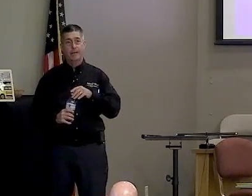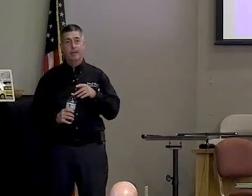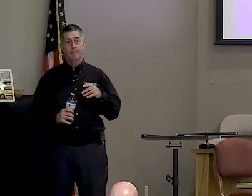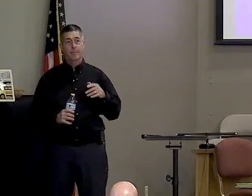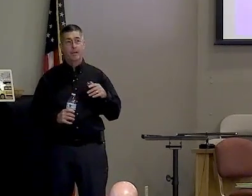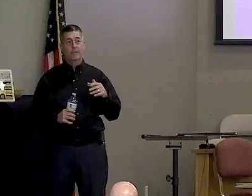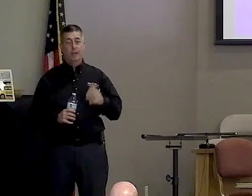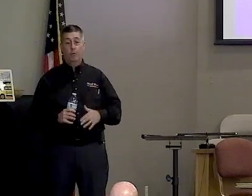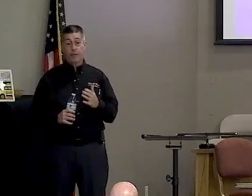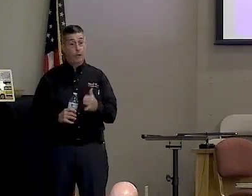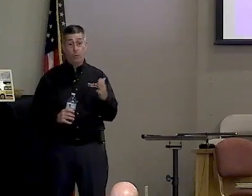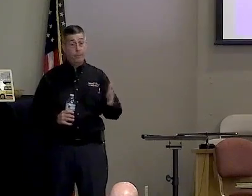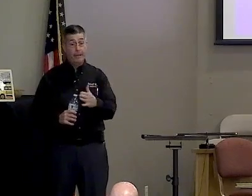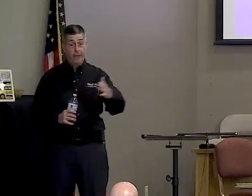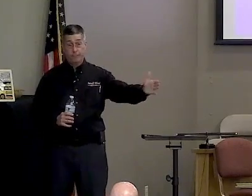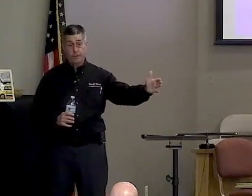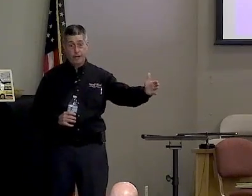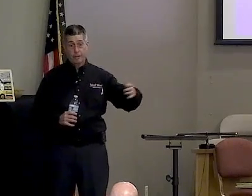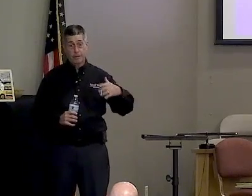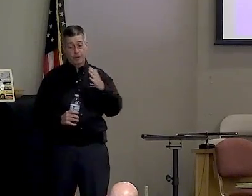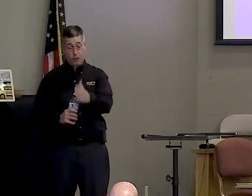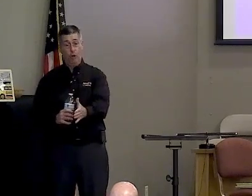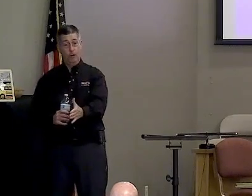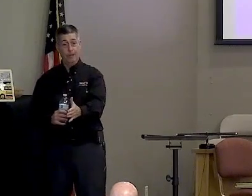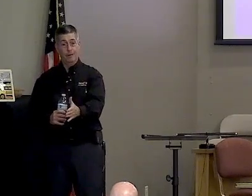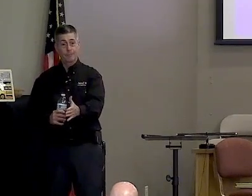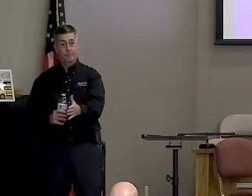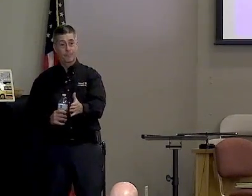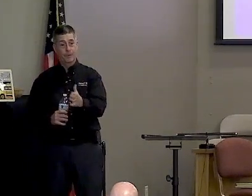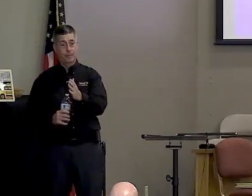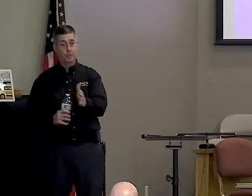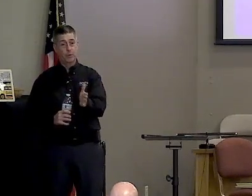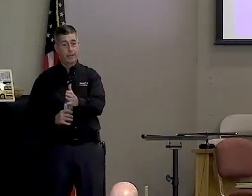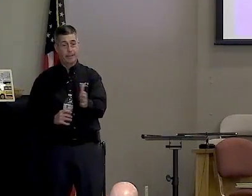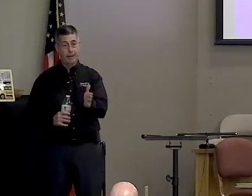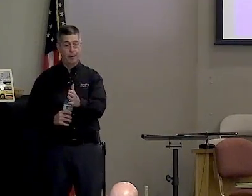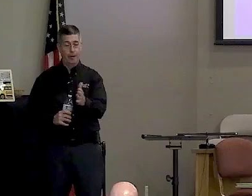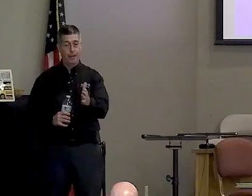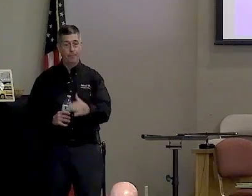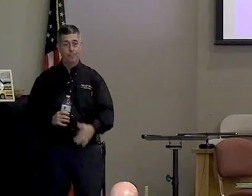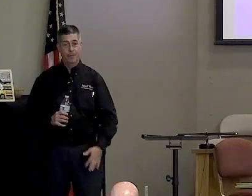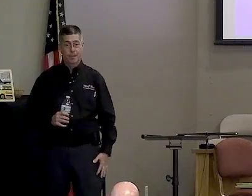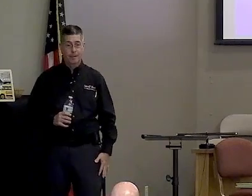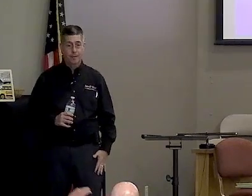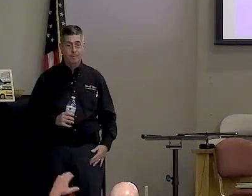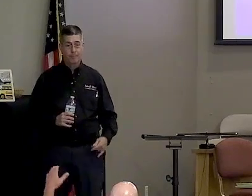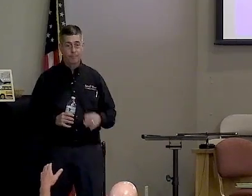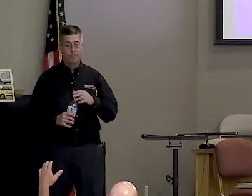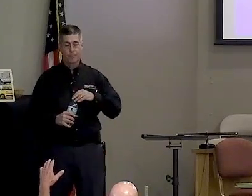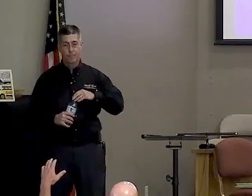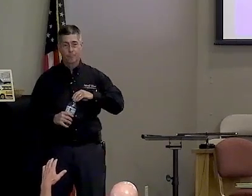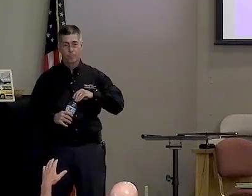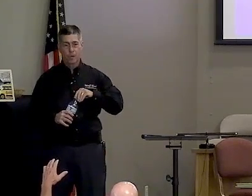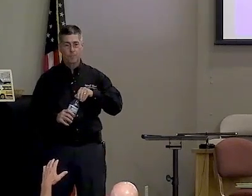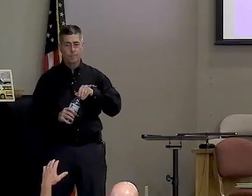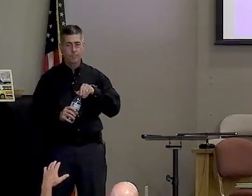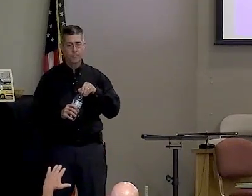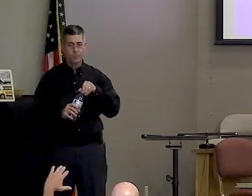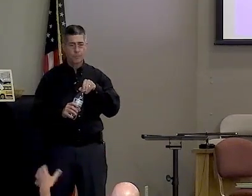they don't want to be deaf. They're cochlear. They're in between that area. I've read where you have the big D